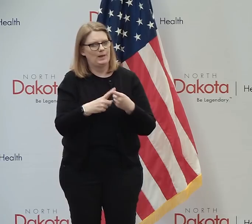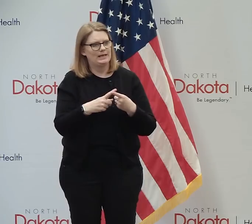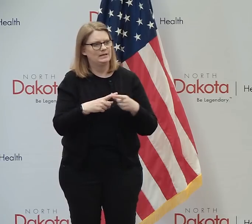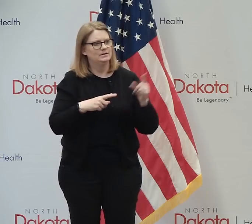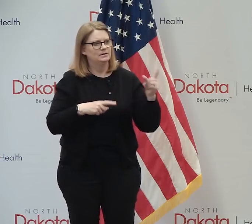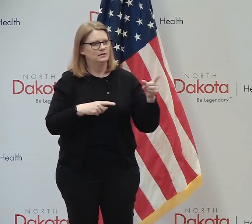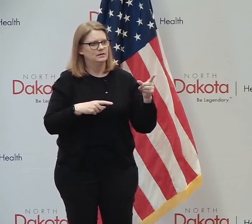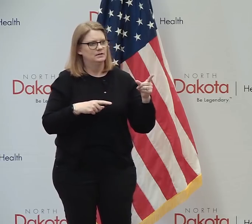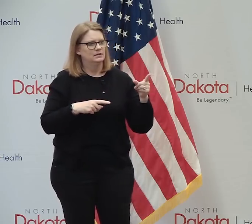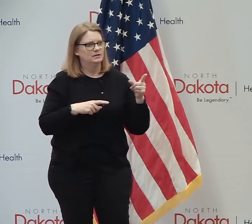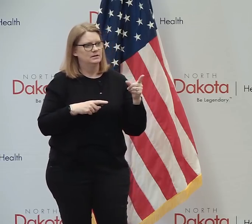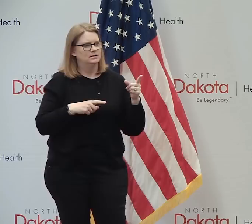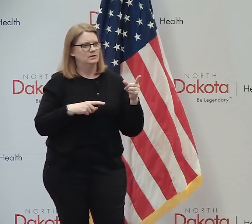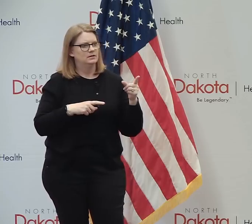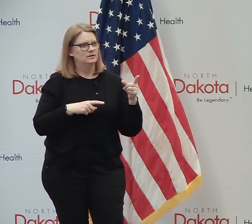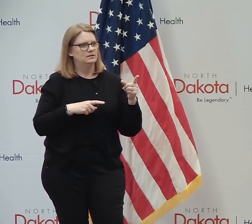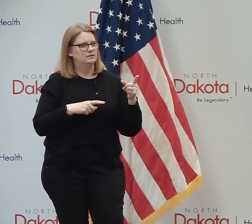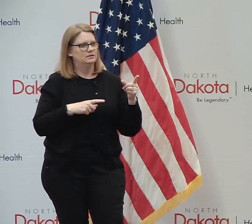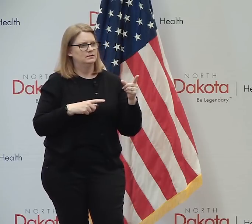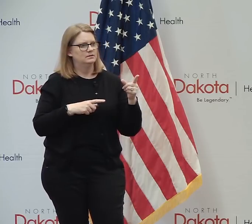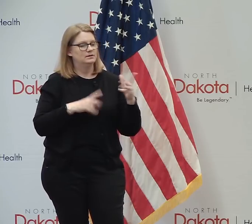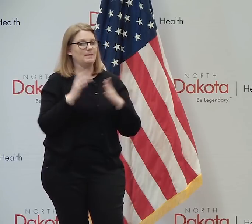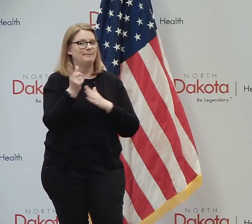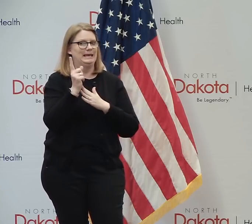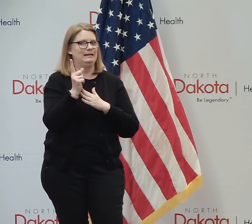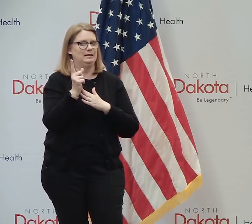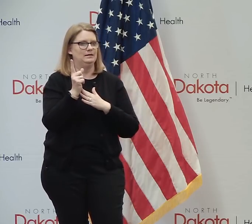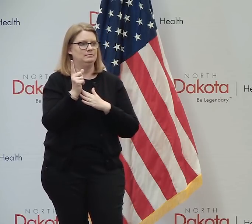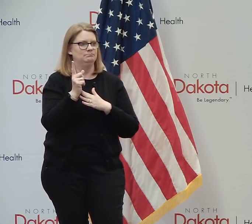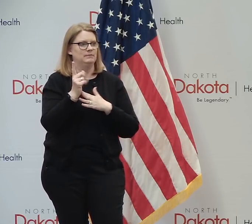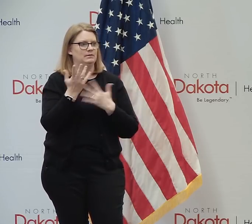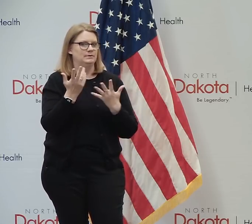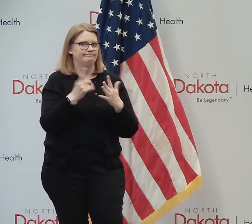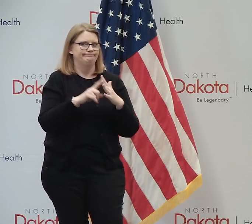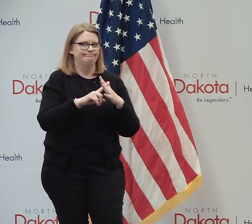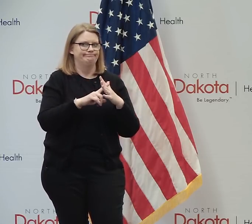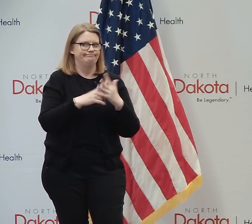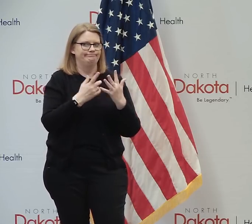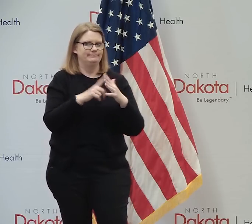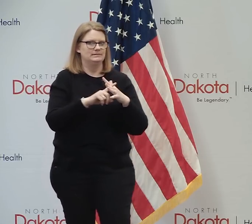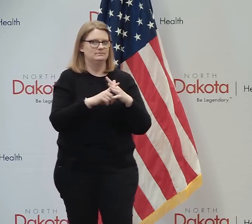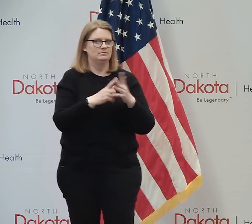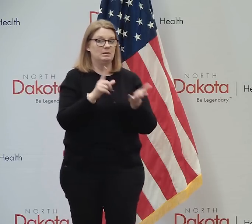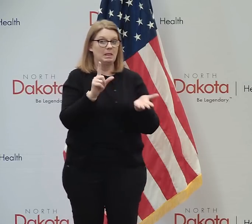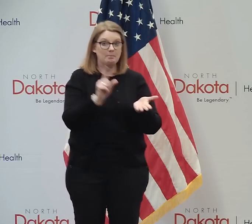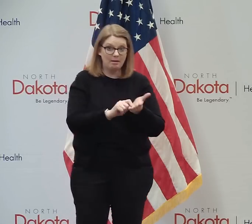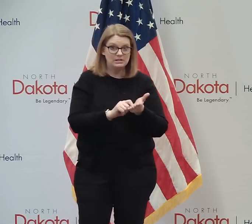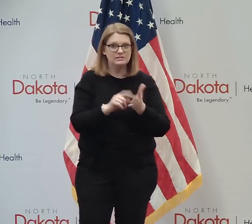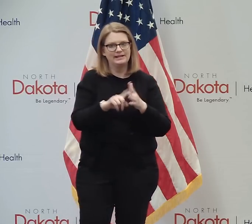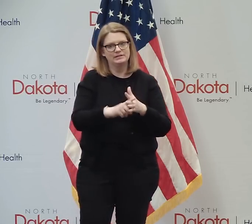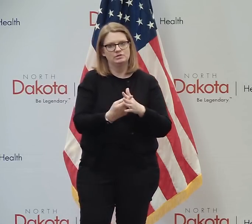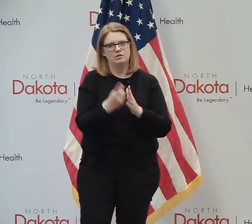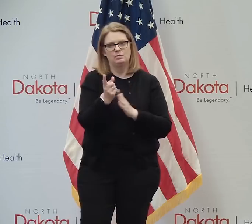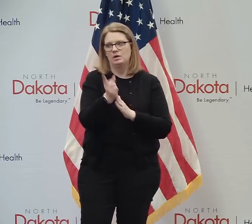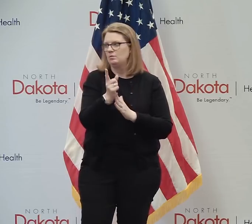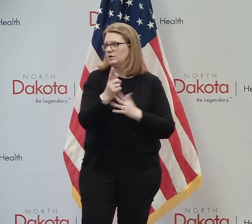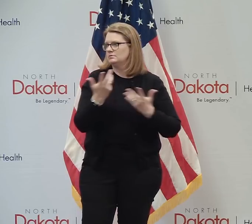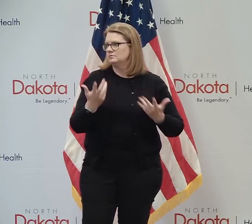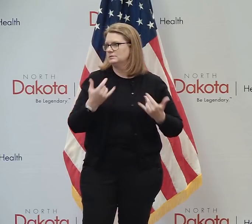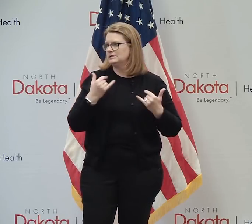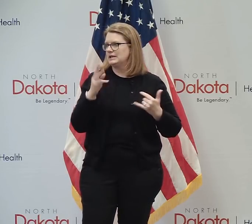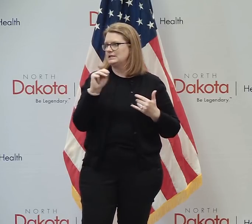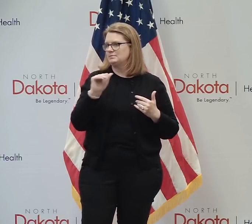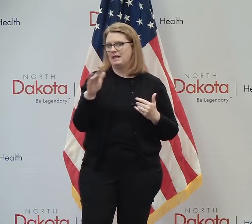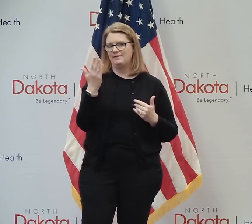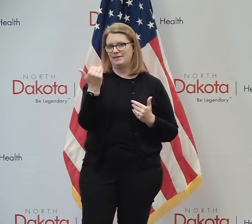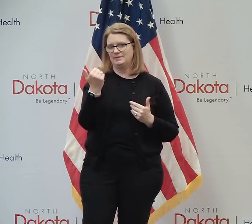They take effect, I'm going to say immediately upon being published. I mean, we're essentially, what today is May